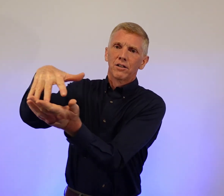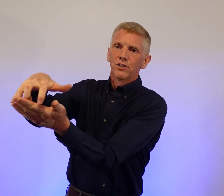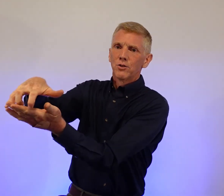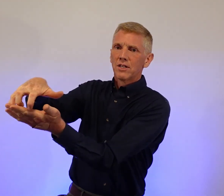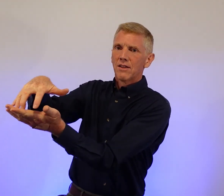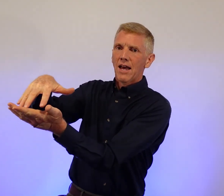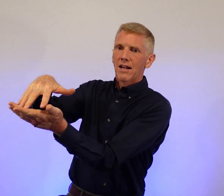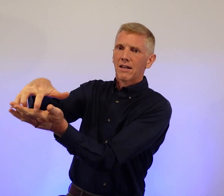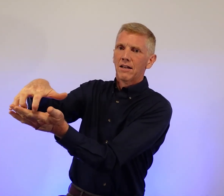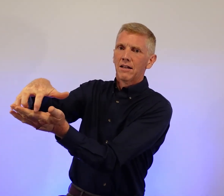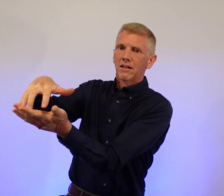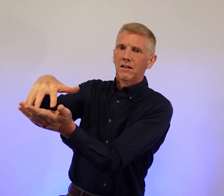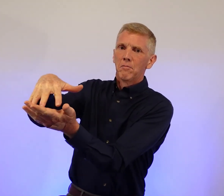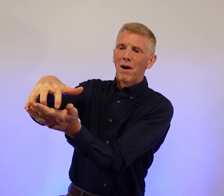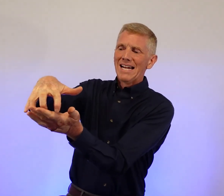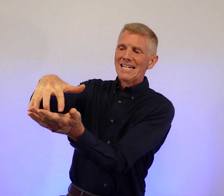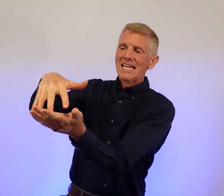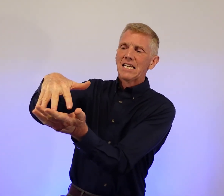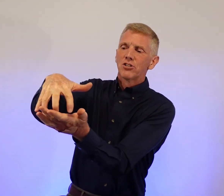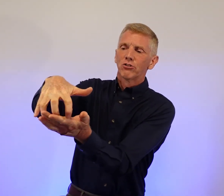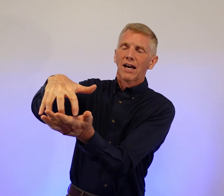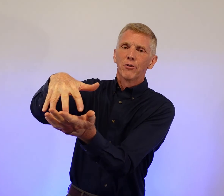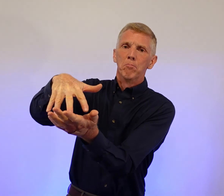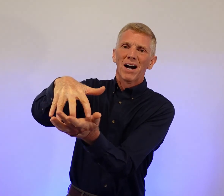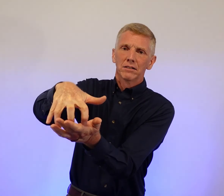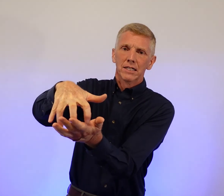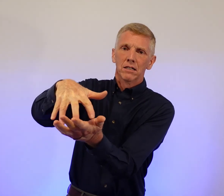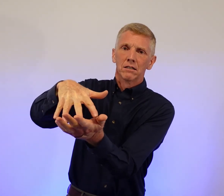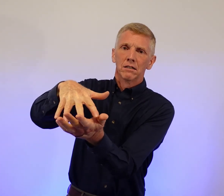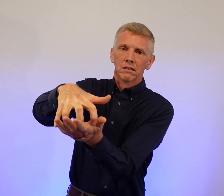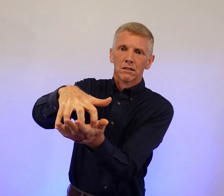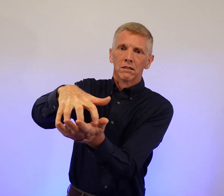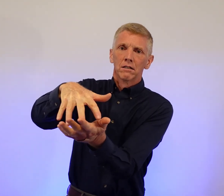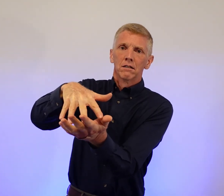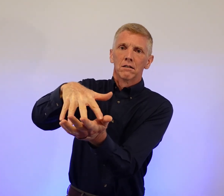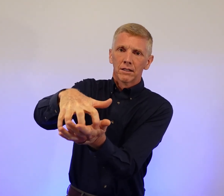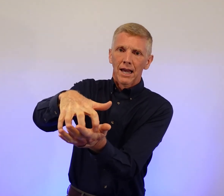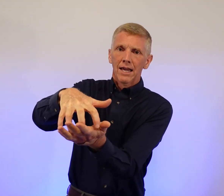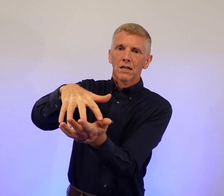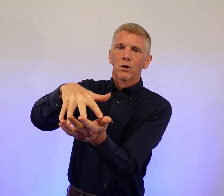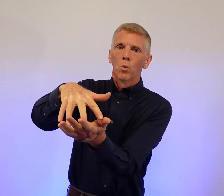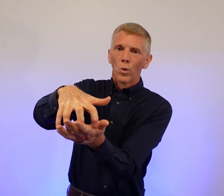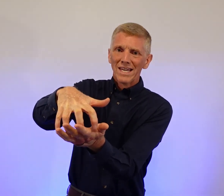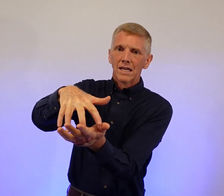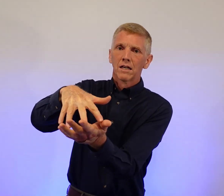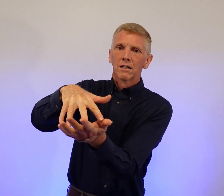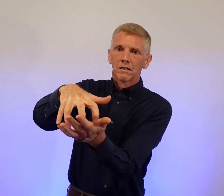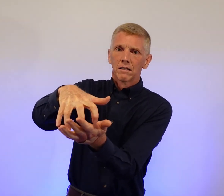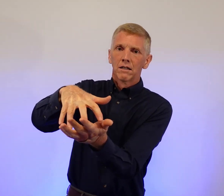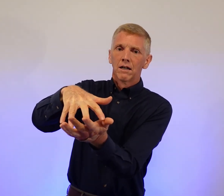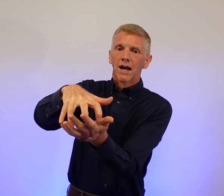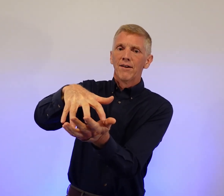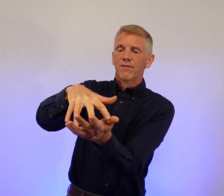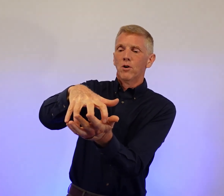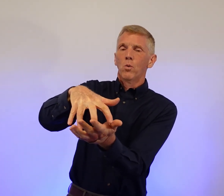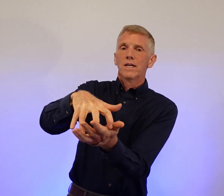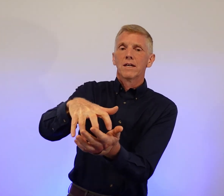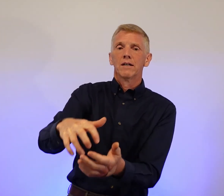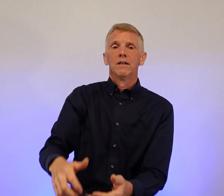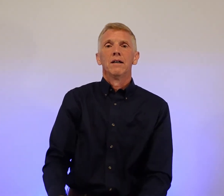you see that? My knees look like they're buckling. Okay, weak. I feel weak. How